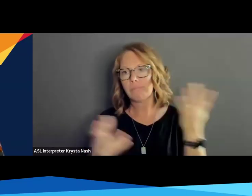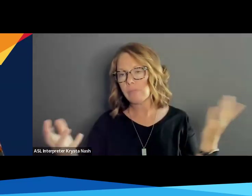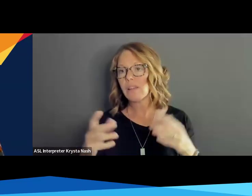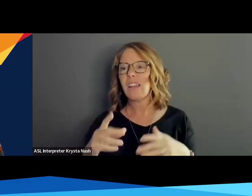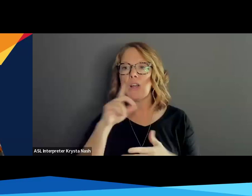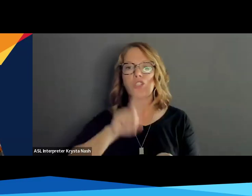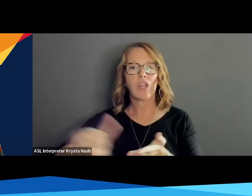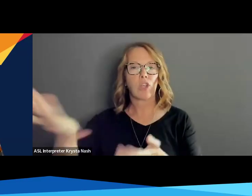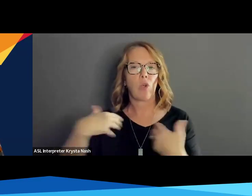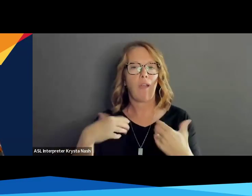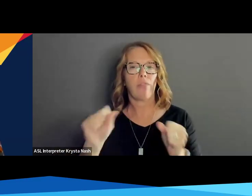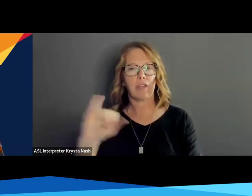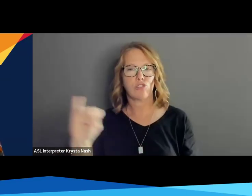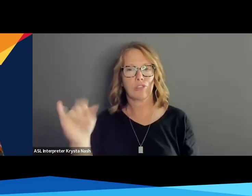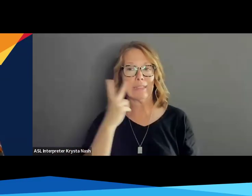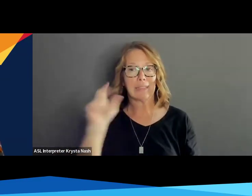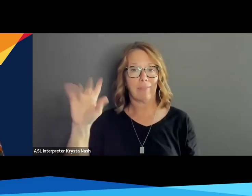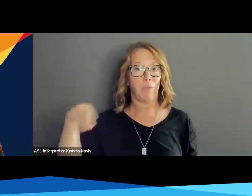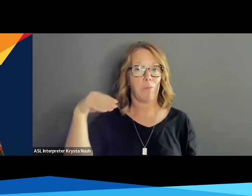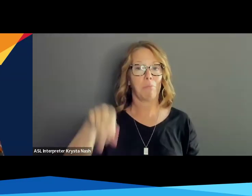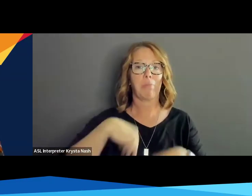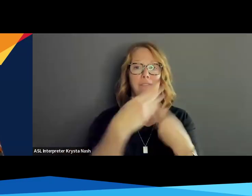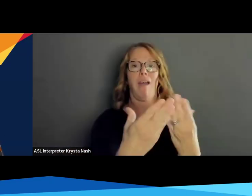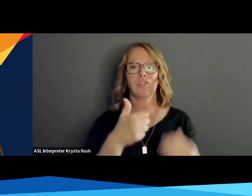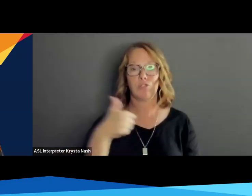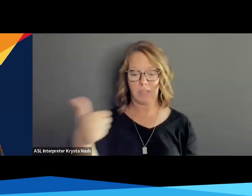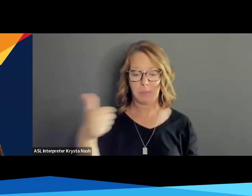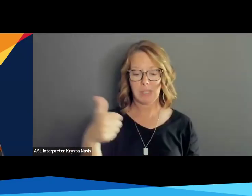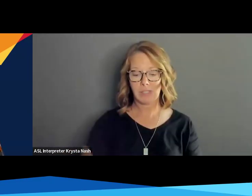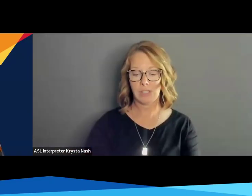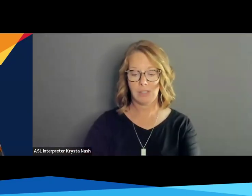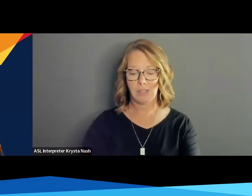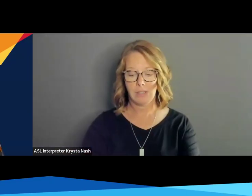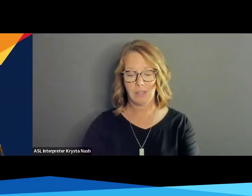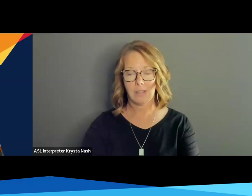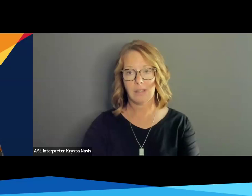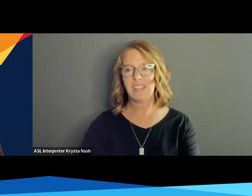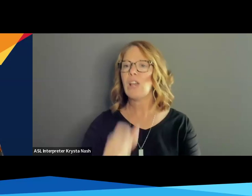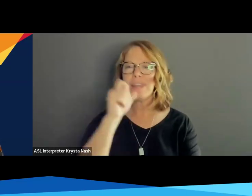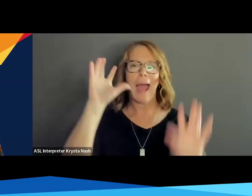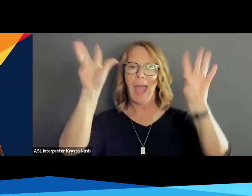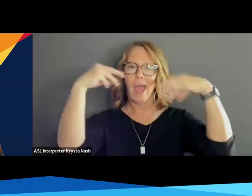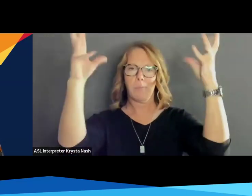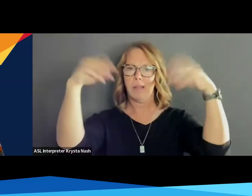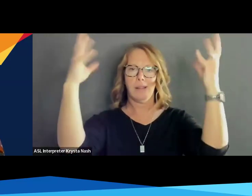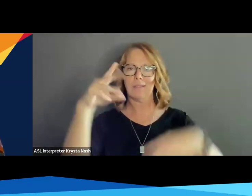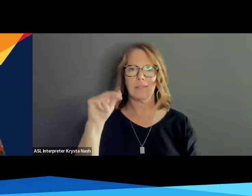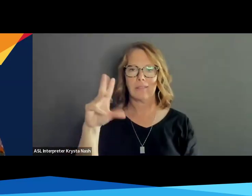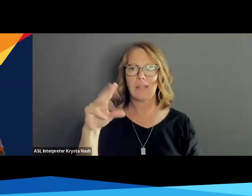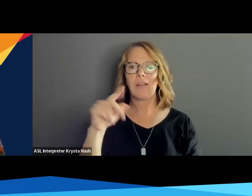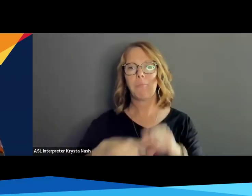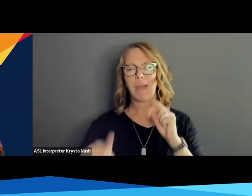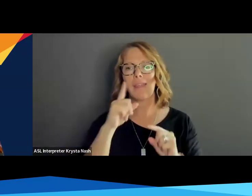check with your health insurance and see if they will provide transportation. Now, it won't be an ambulance, but they have what they